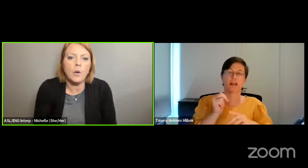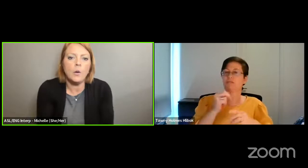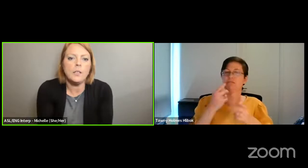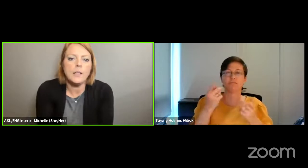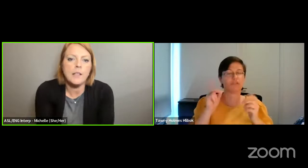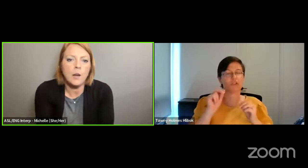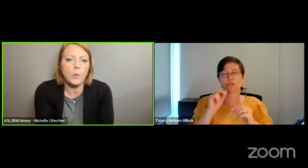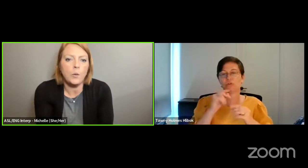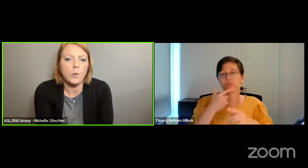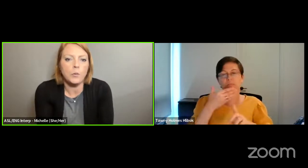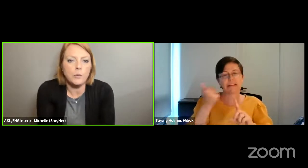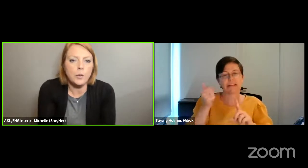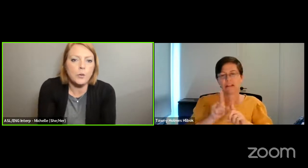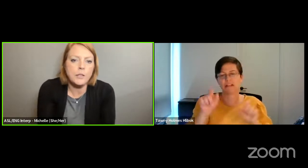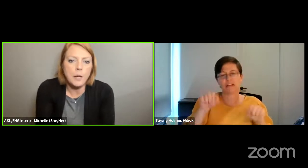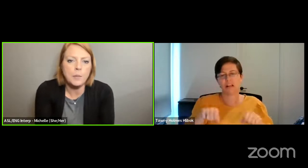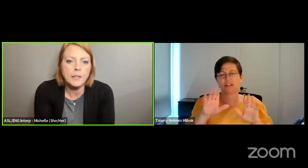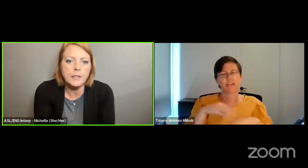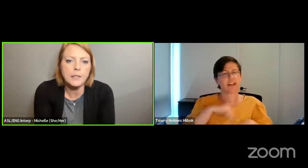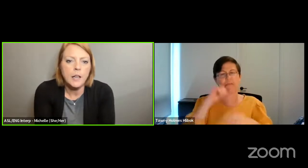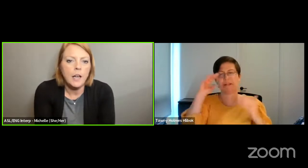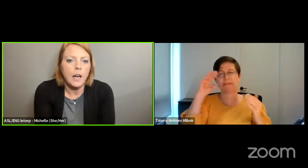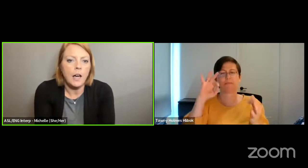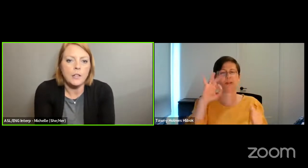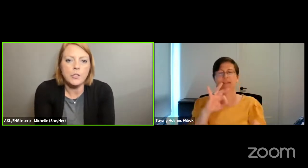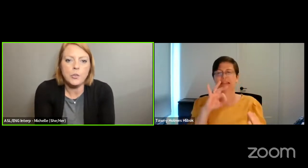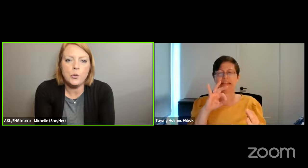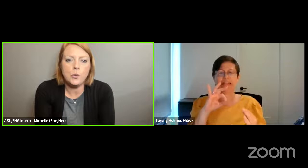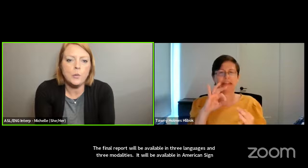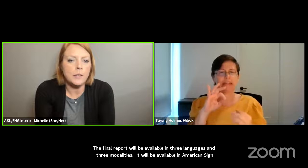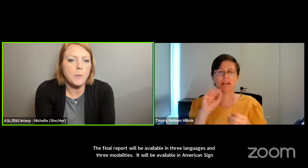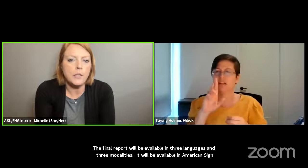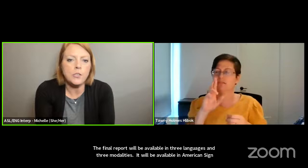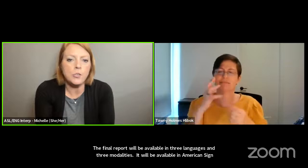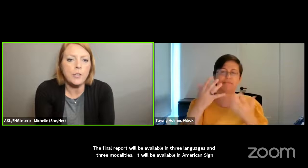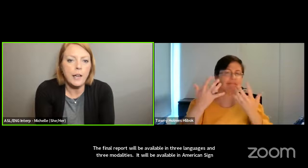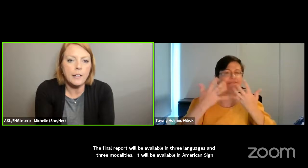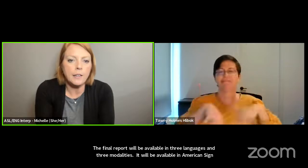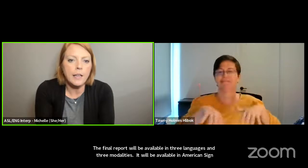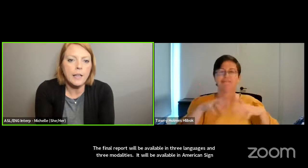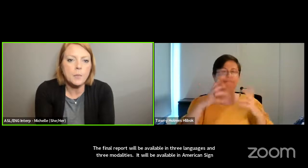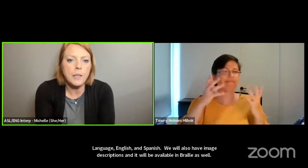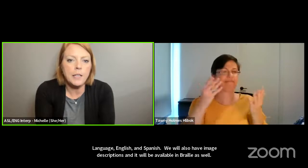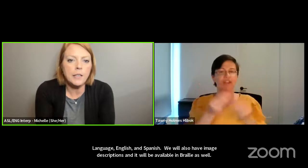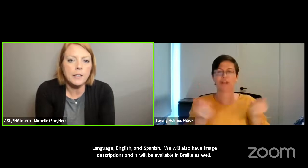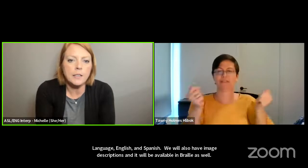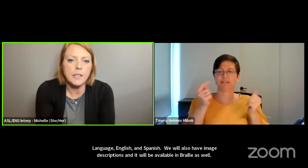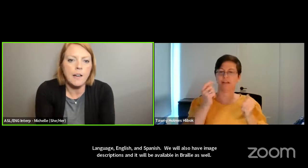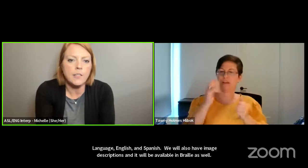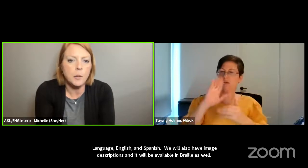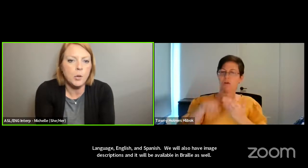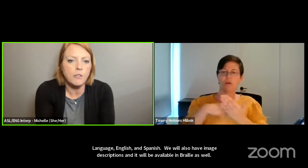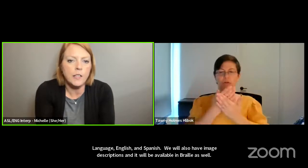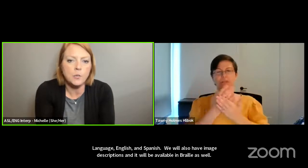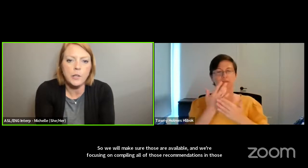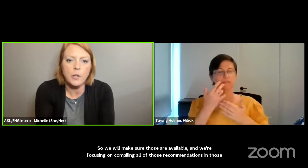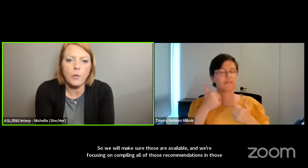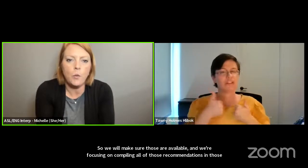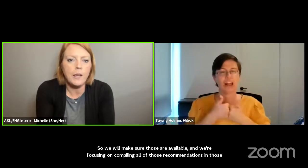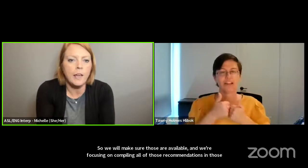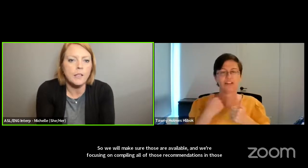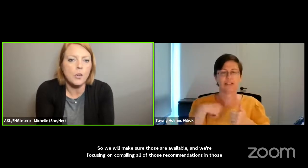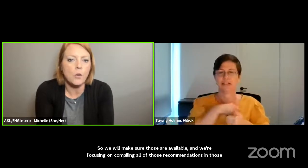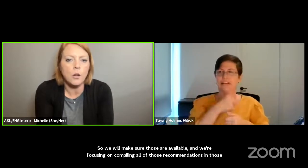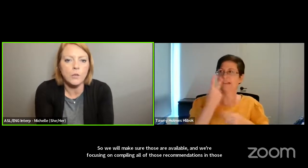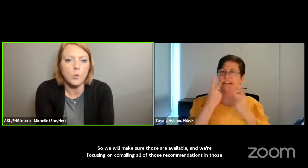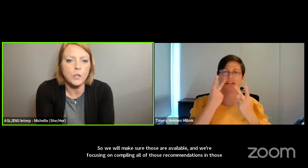And the goal is that we will review the templates, do as best as you can at the next meeting. It doesn't have to be perfect. We know